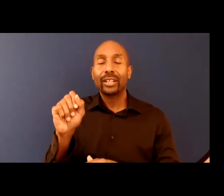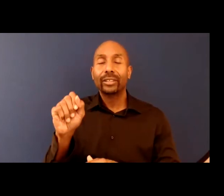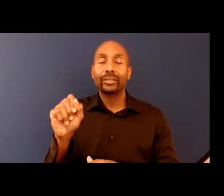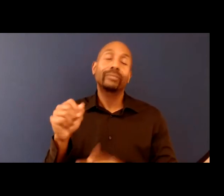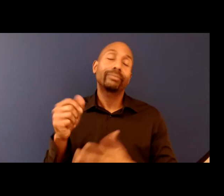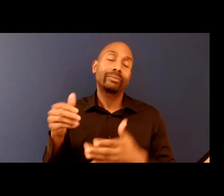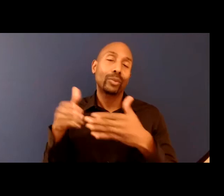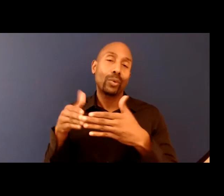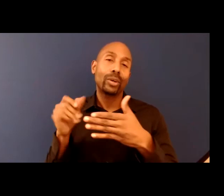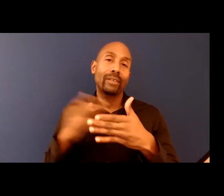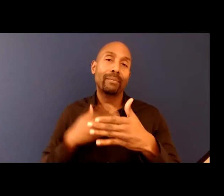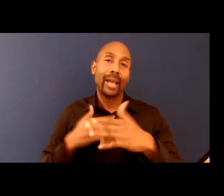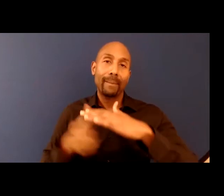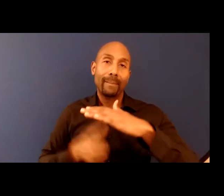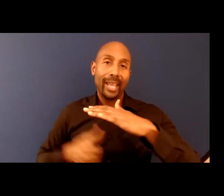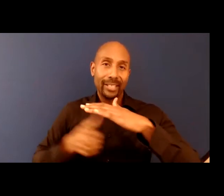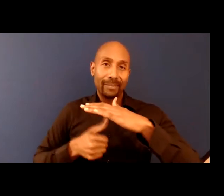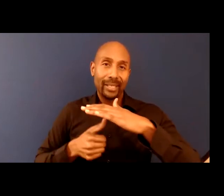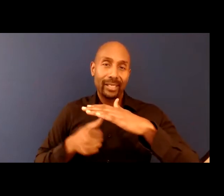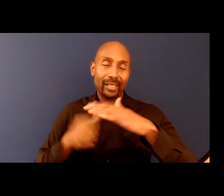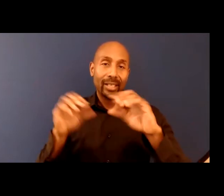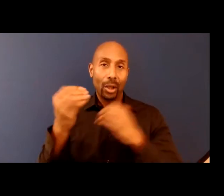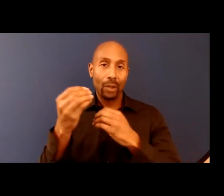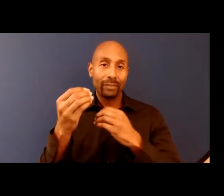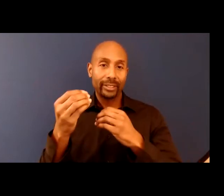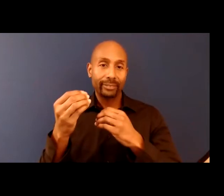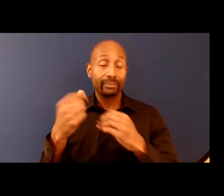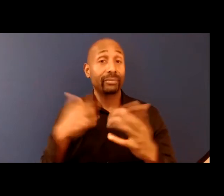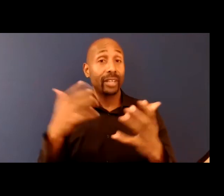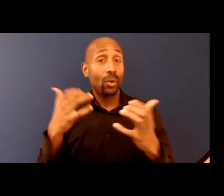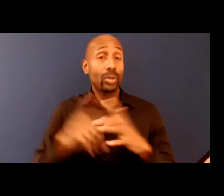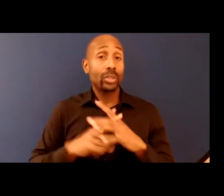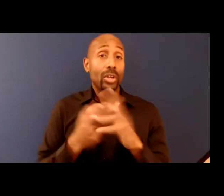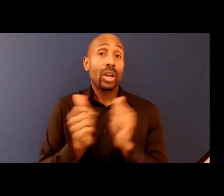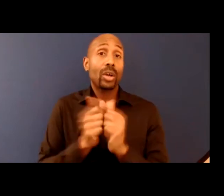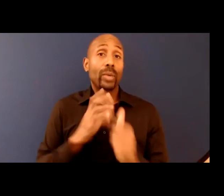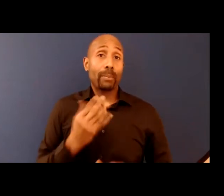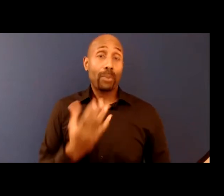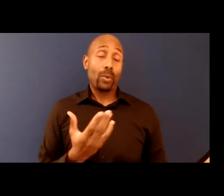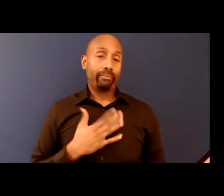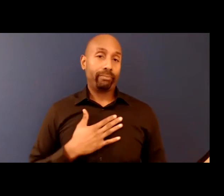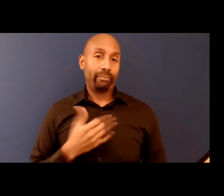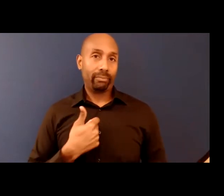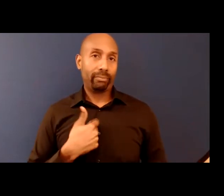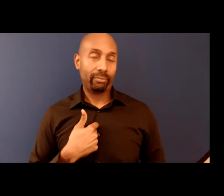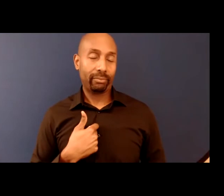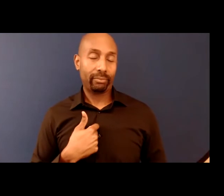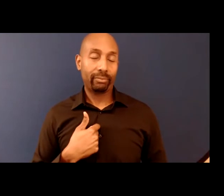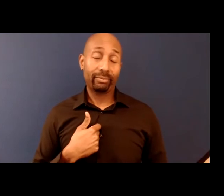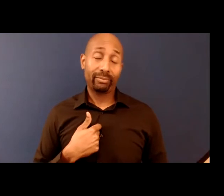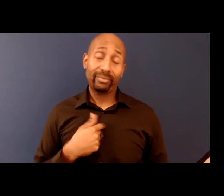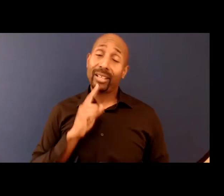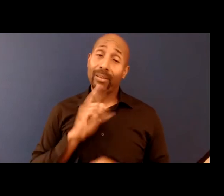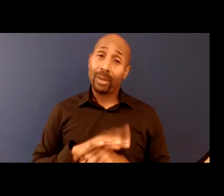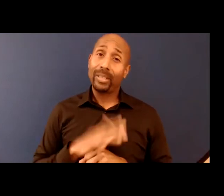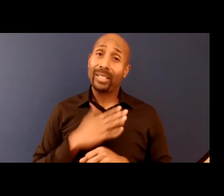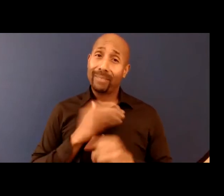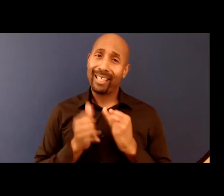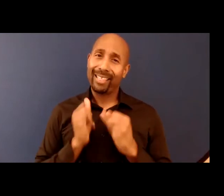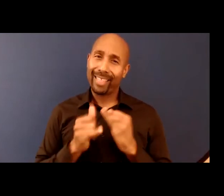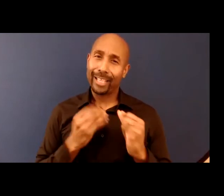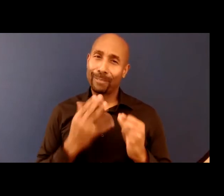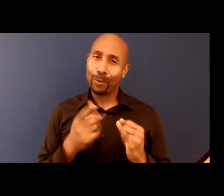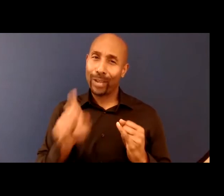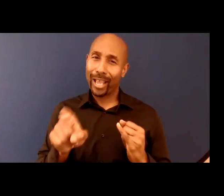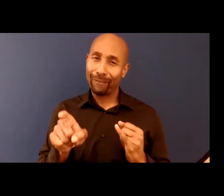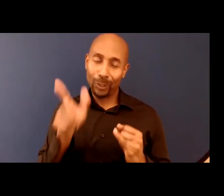office. I would like to start with a poem of my own, and I promise it's the last poem of mine that you have to listen